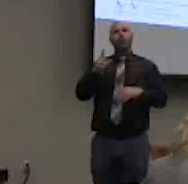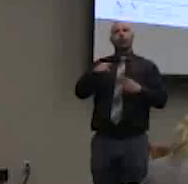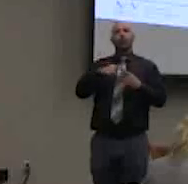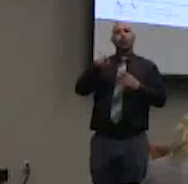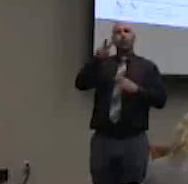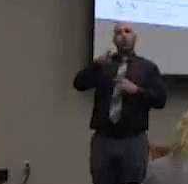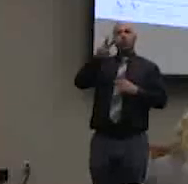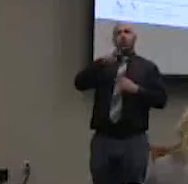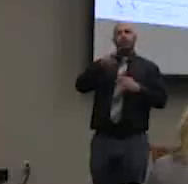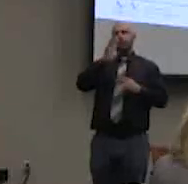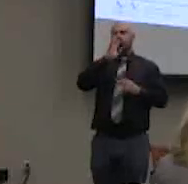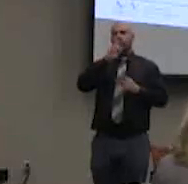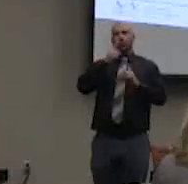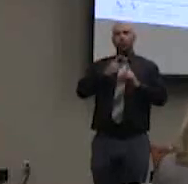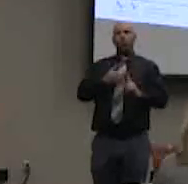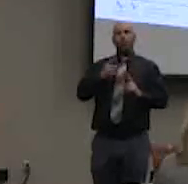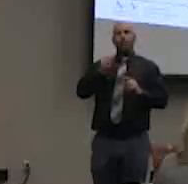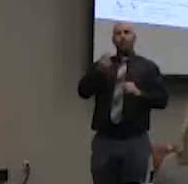mind.